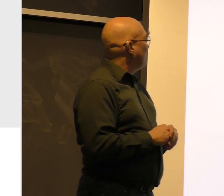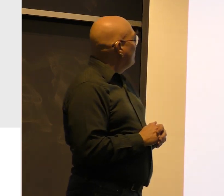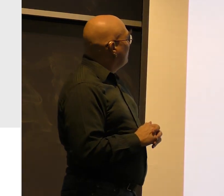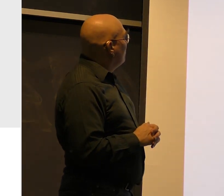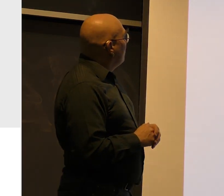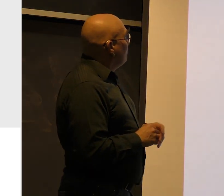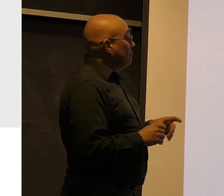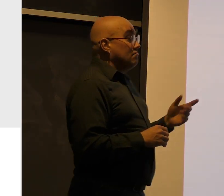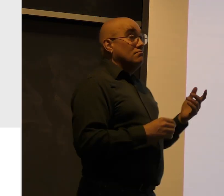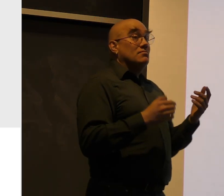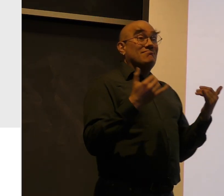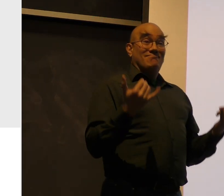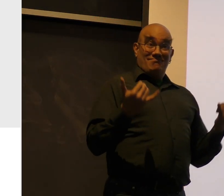Let's go to the next slide.